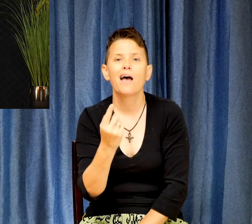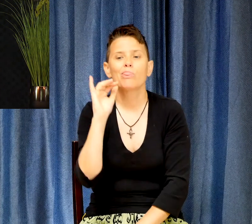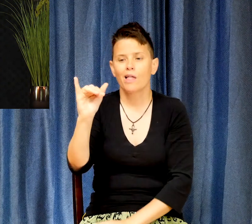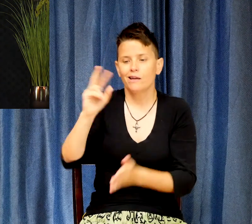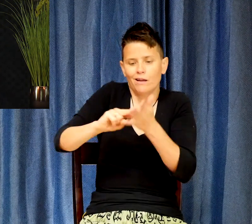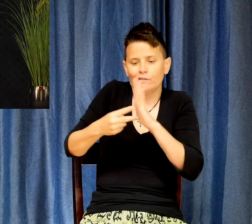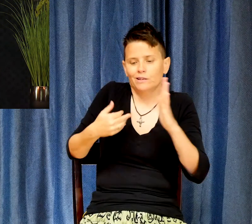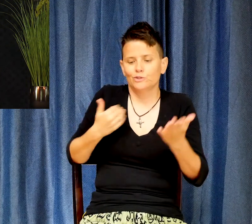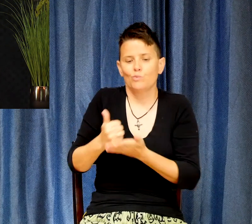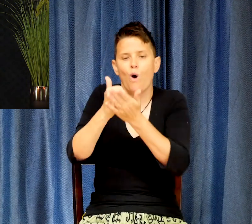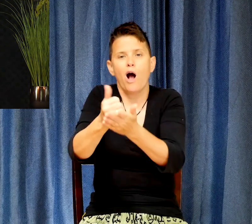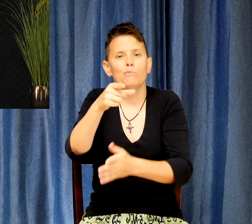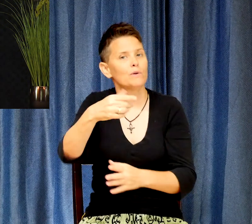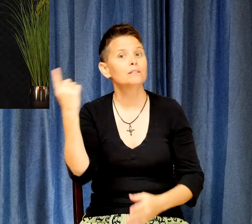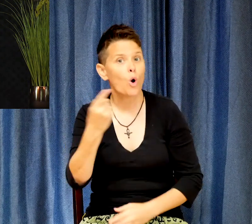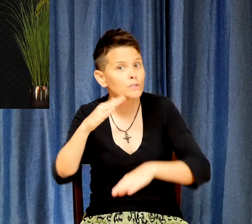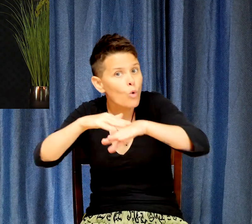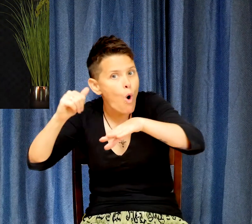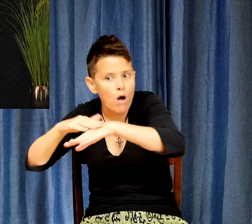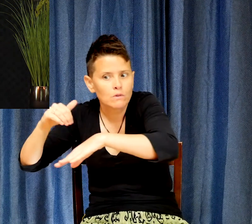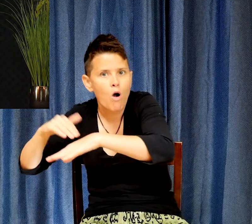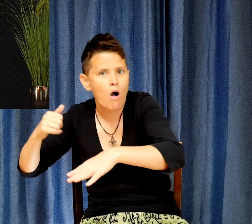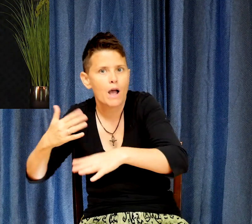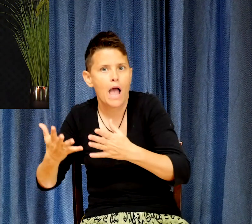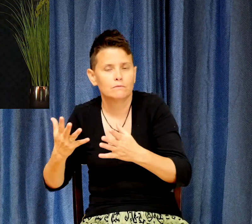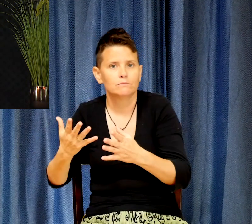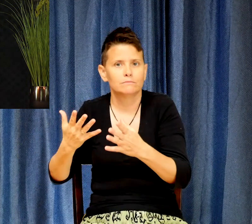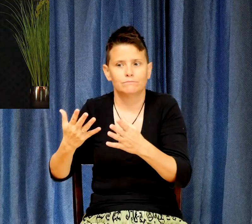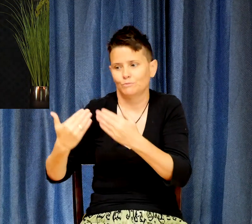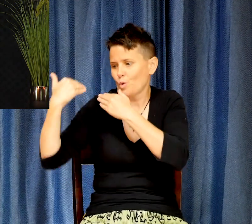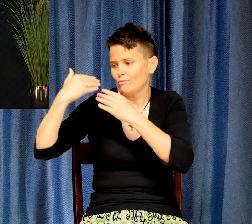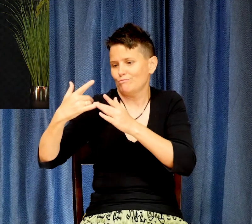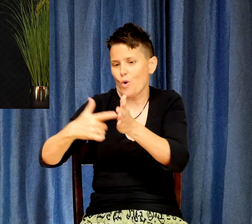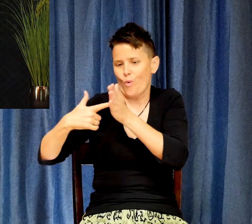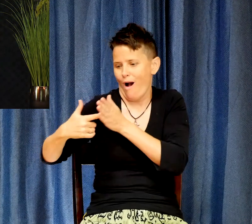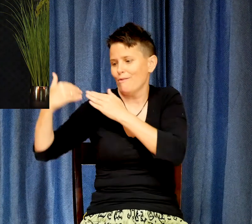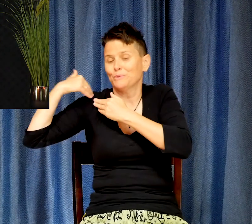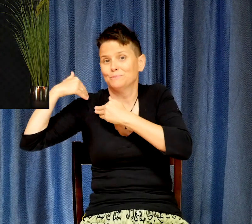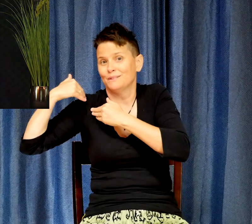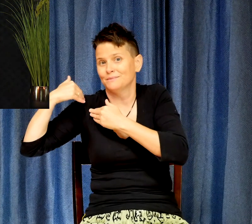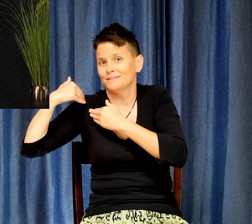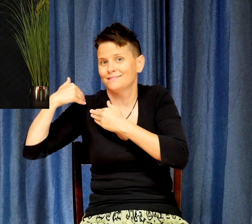more of you, and give you no reason to fight, exclude, or reject anyone.